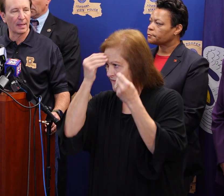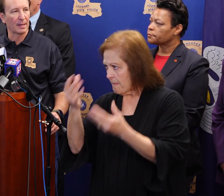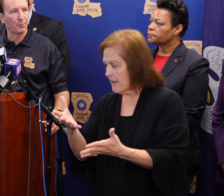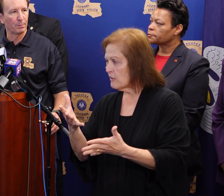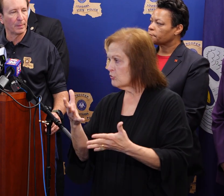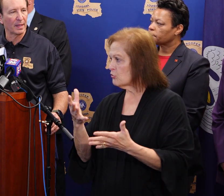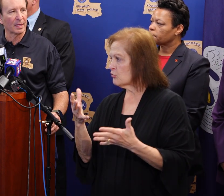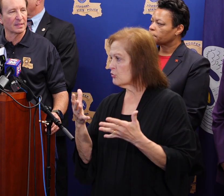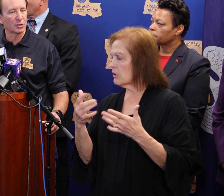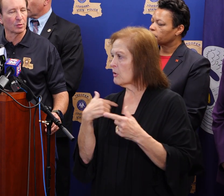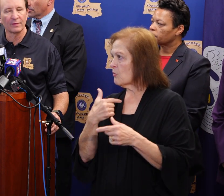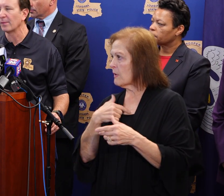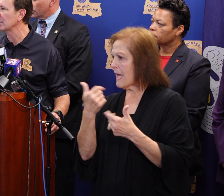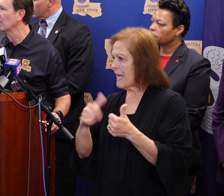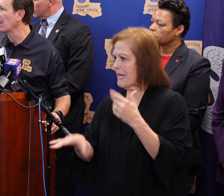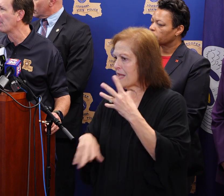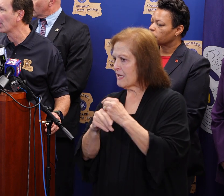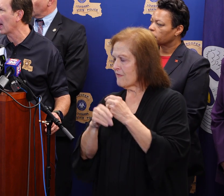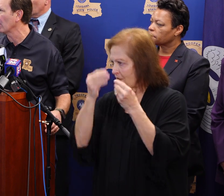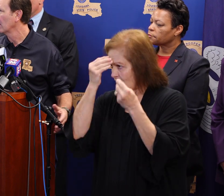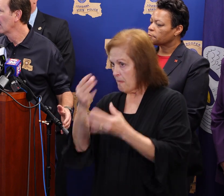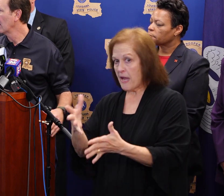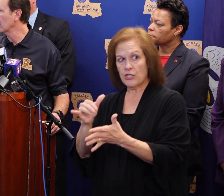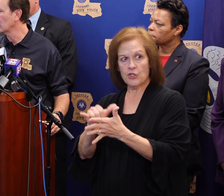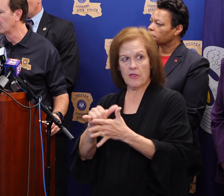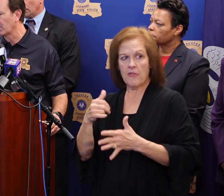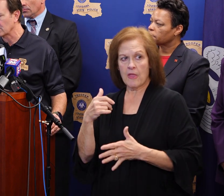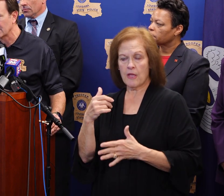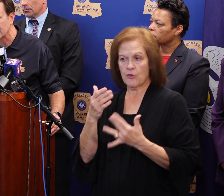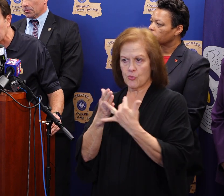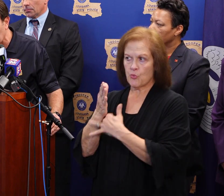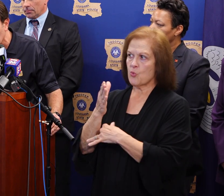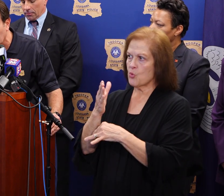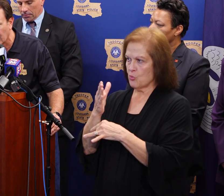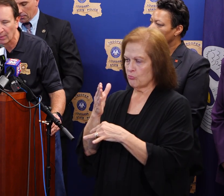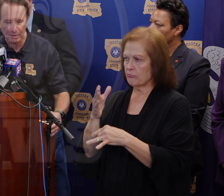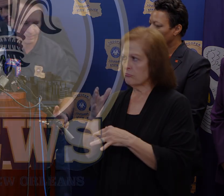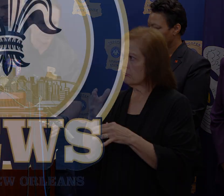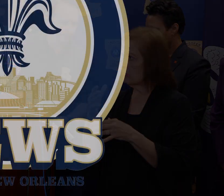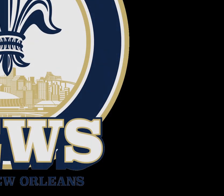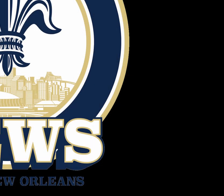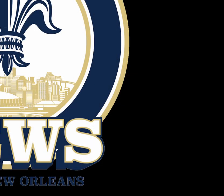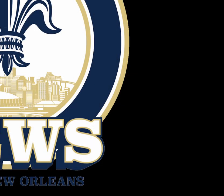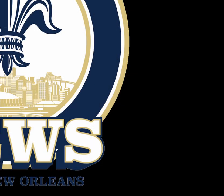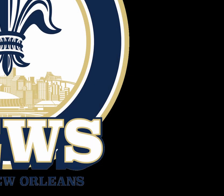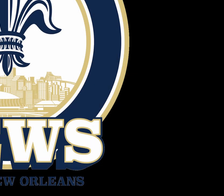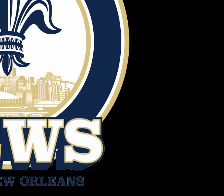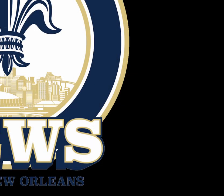any additional information will be put out through press releases. Thank you so very much.